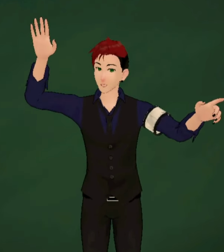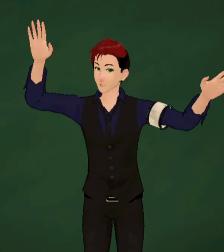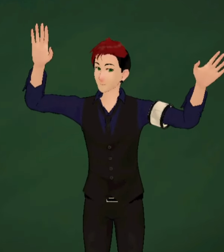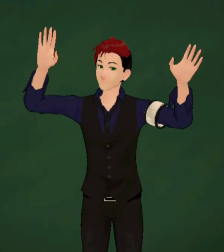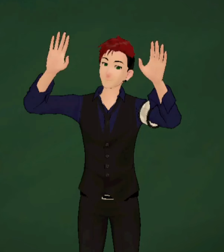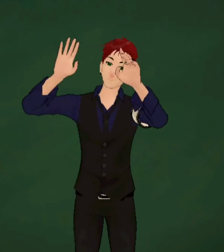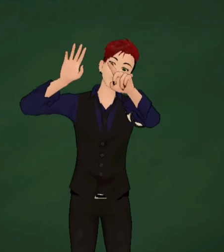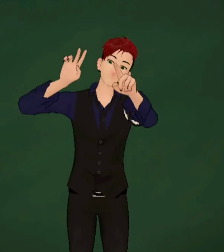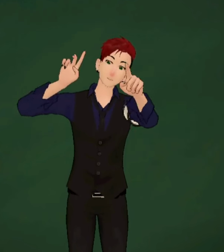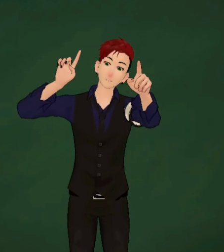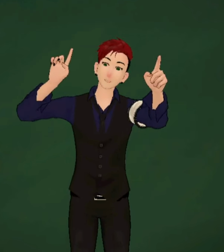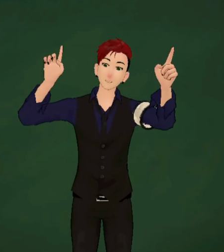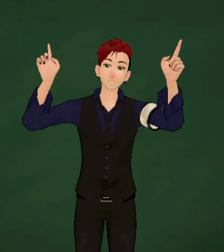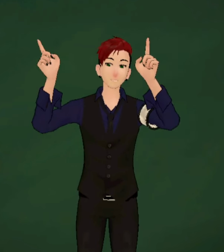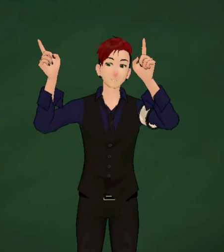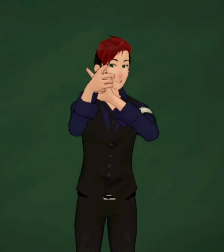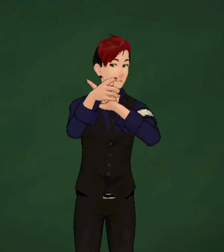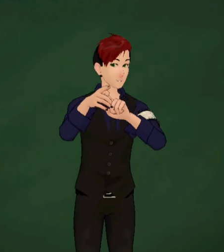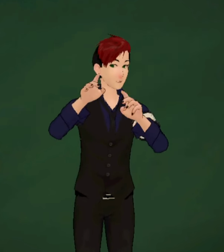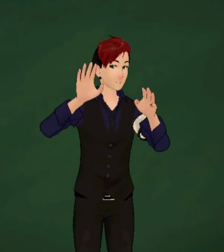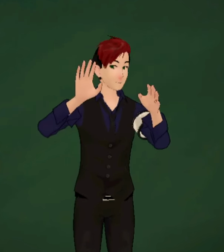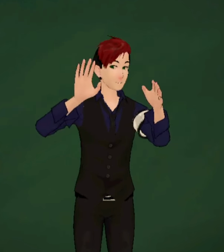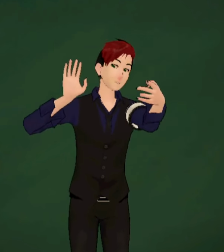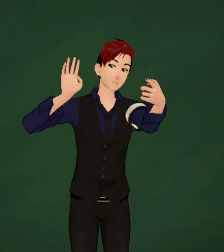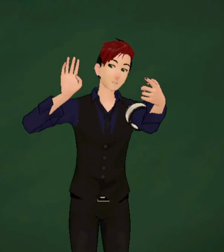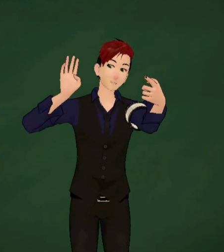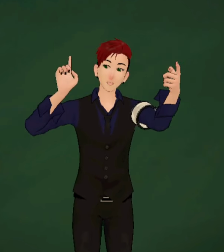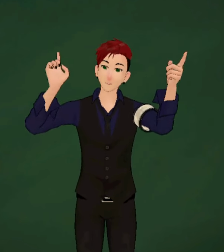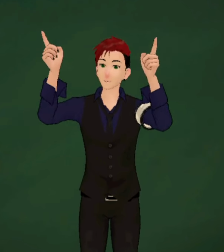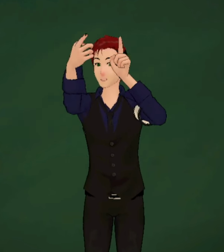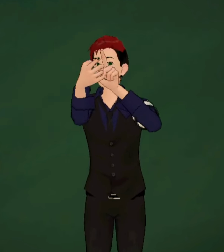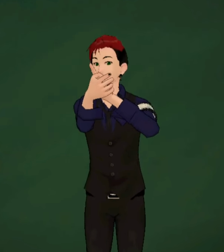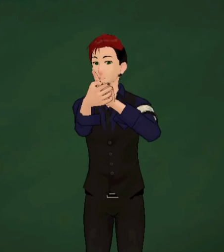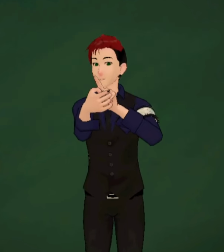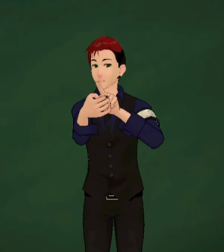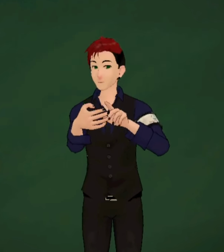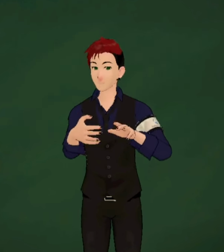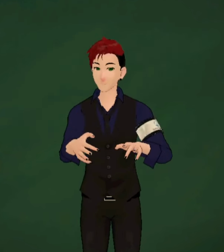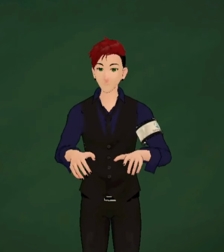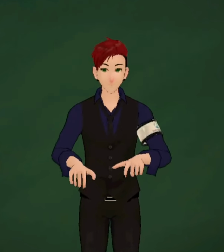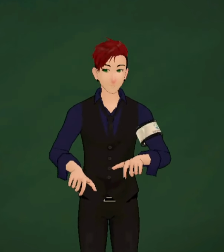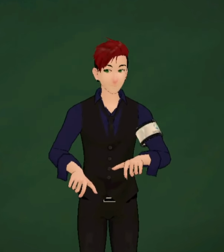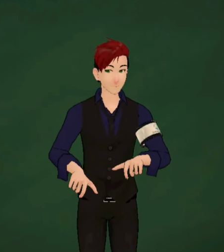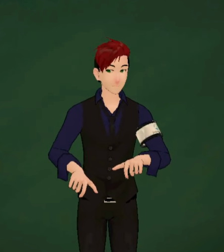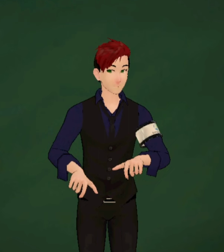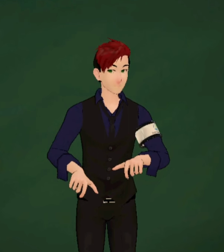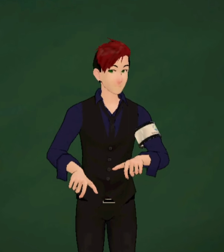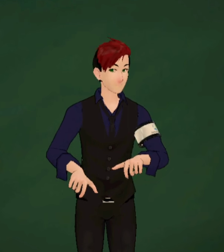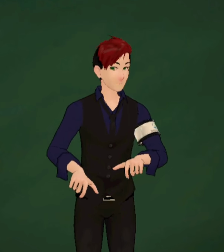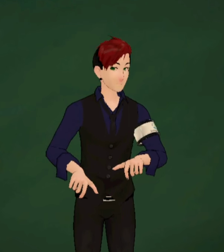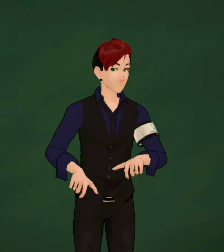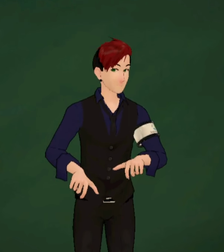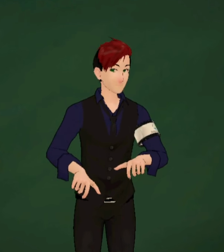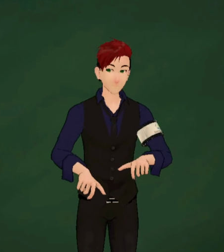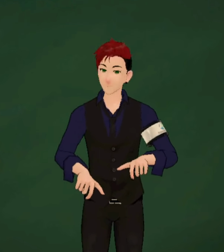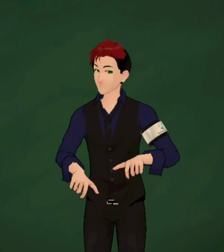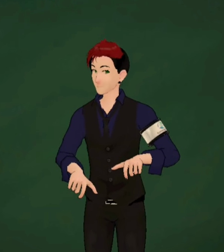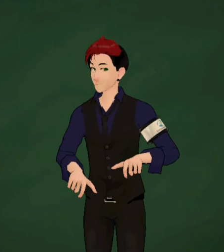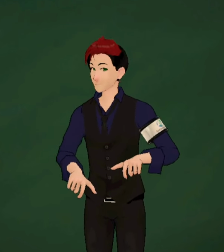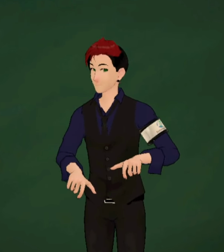Now we're going to swap places. So people in the front go into the back. Oh boy. We got, I'd be we so got bad at